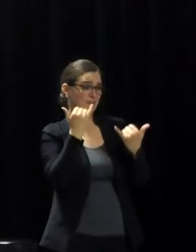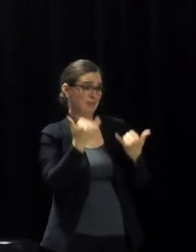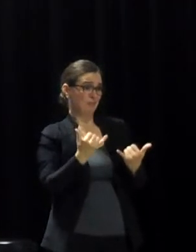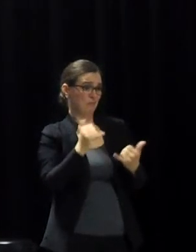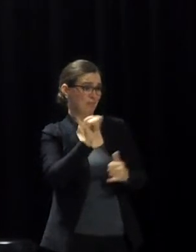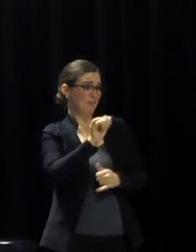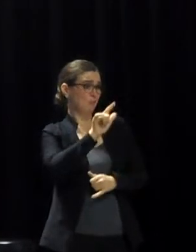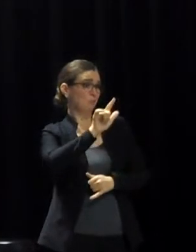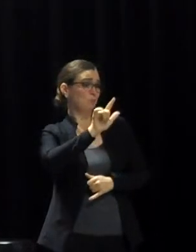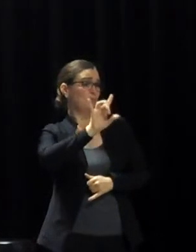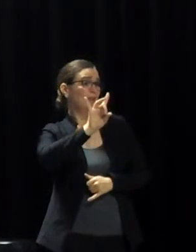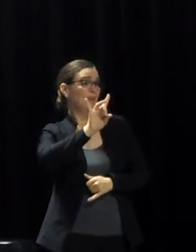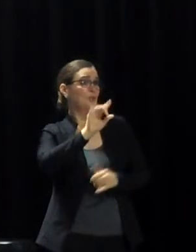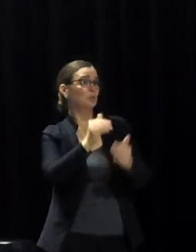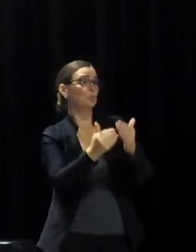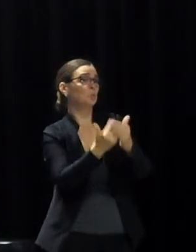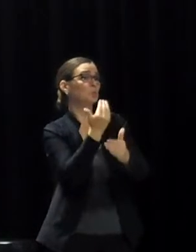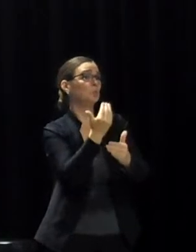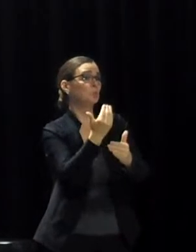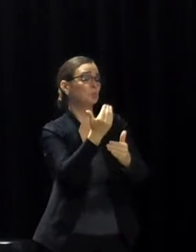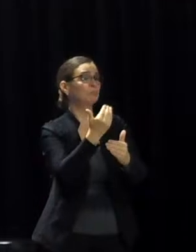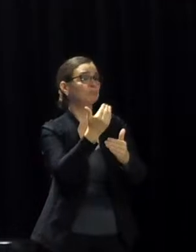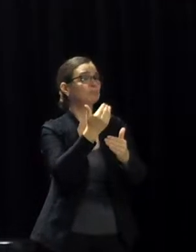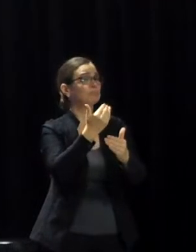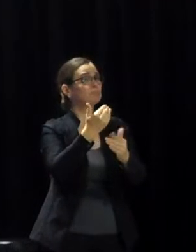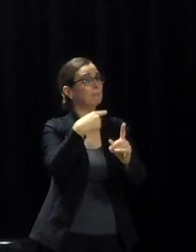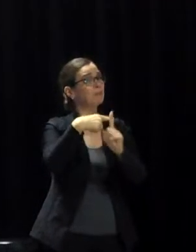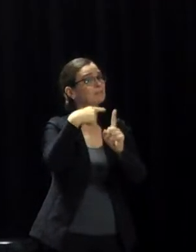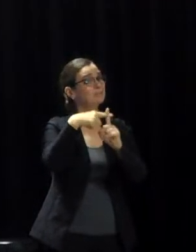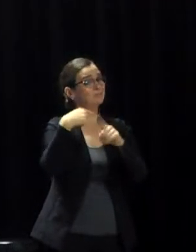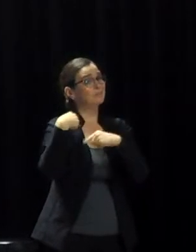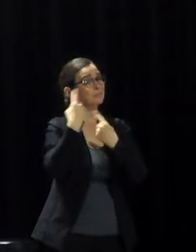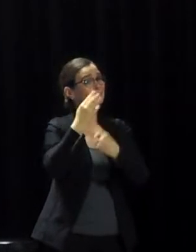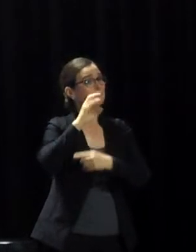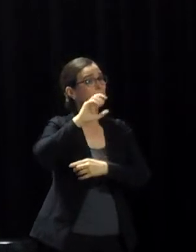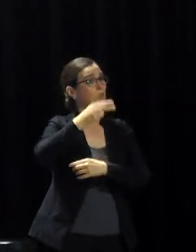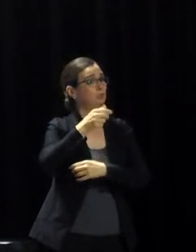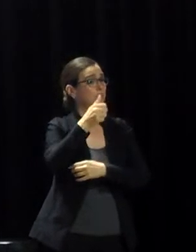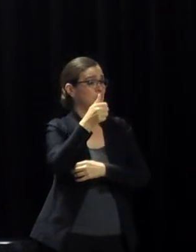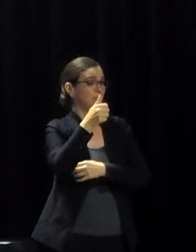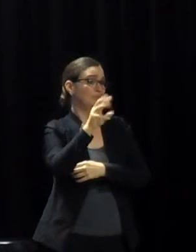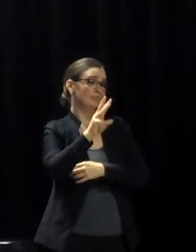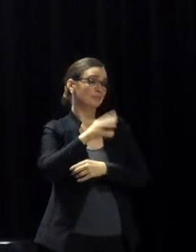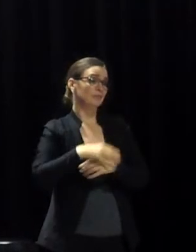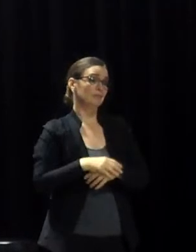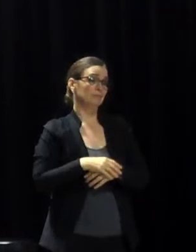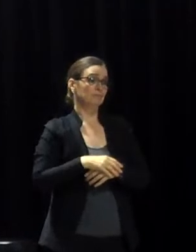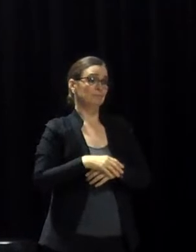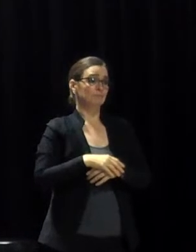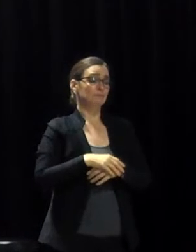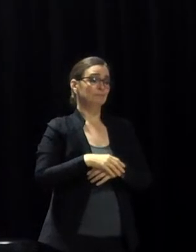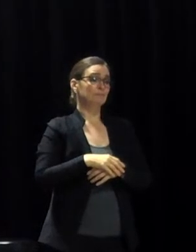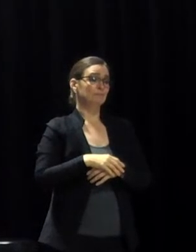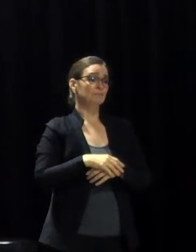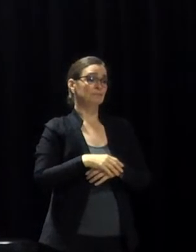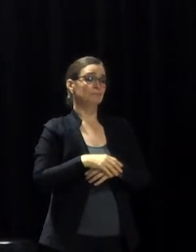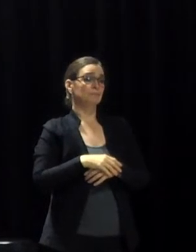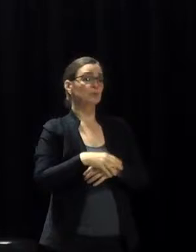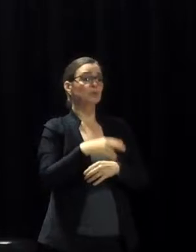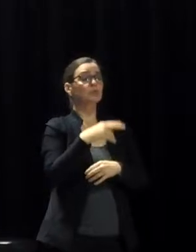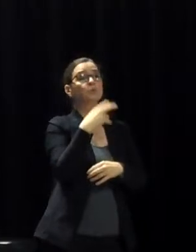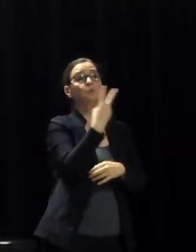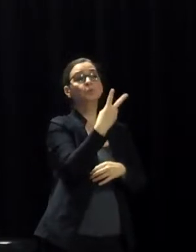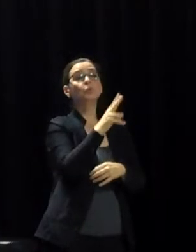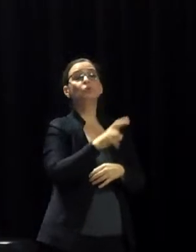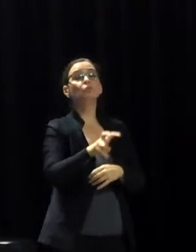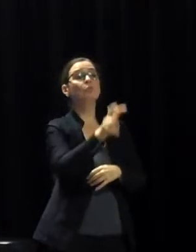cases. Out of the 28, what's the story? We've had 2 travel, 1 the state of Pennsylvania, 1